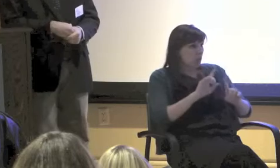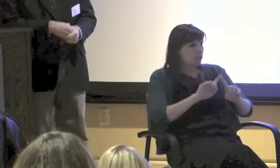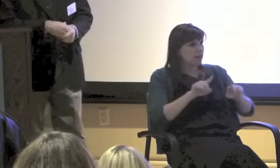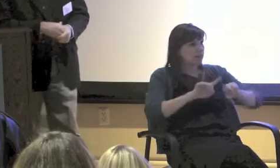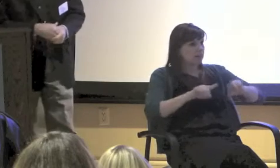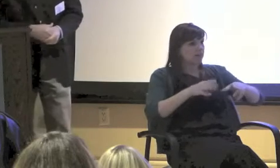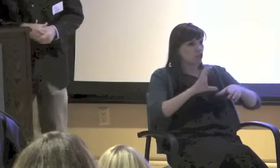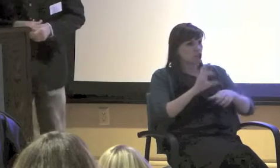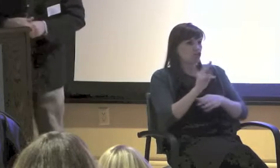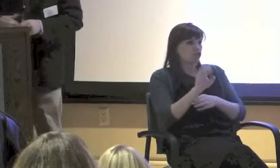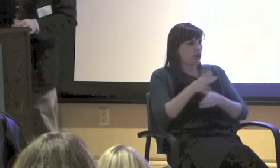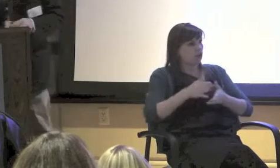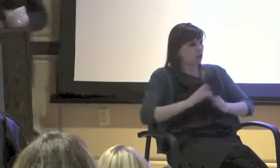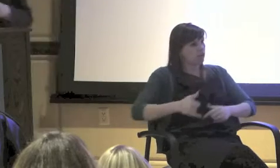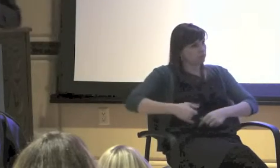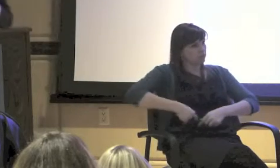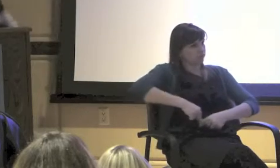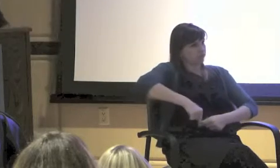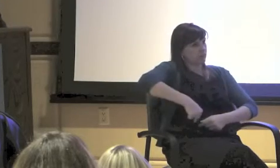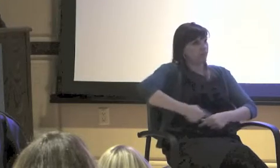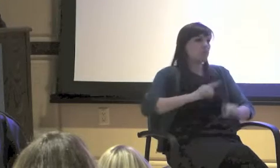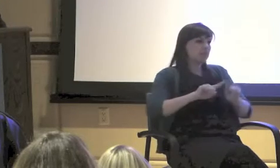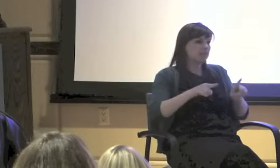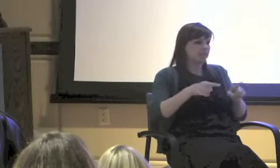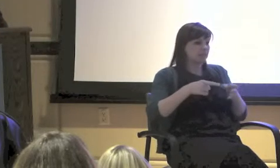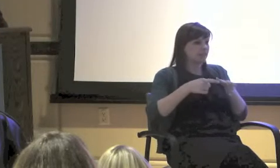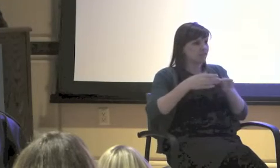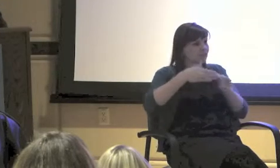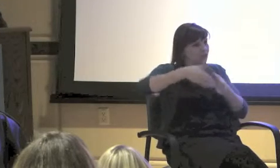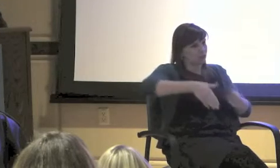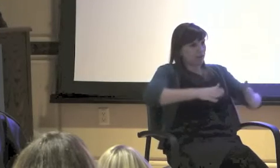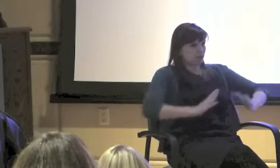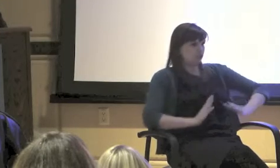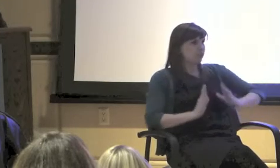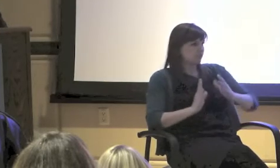different. From a different direction.